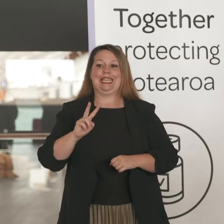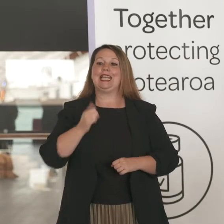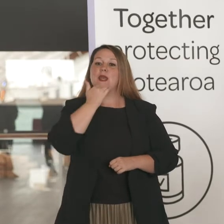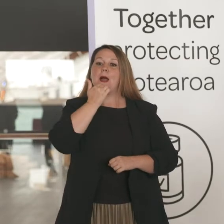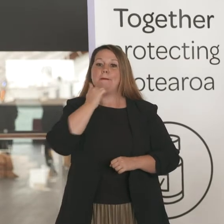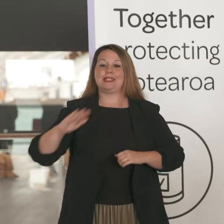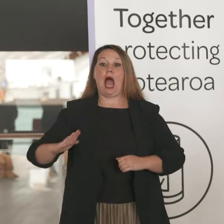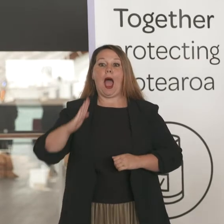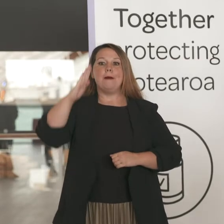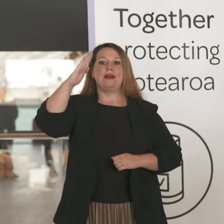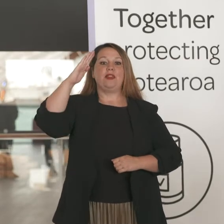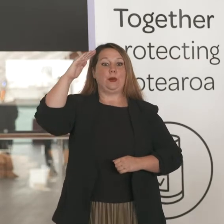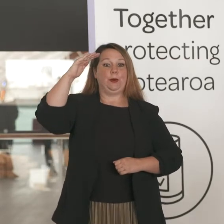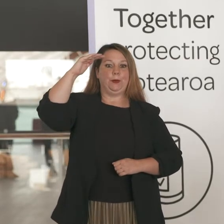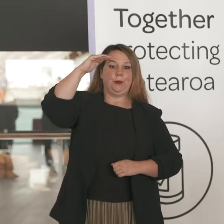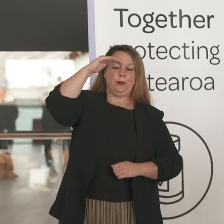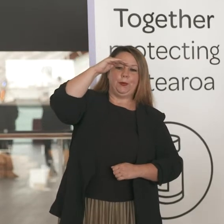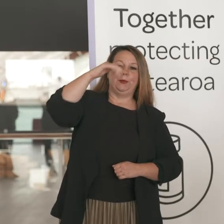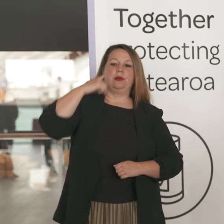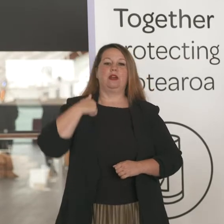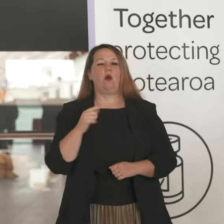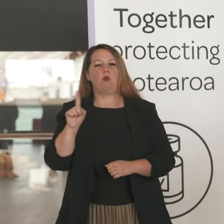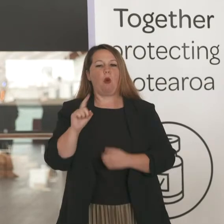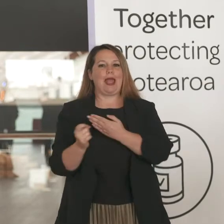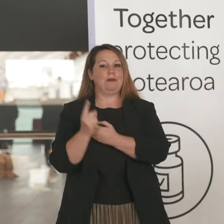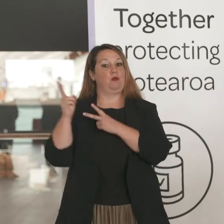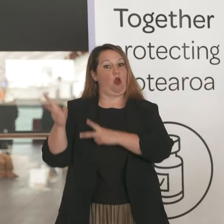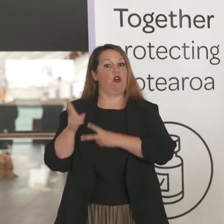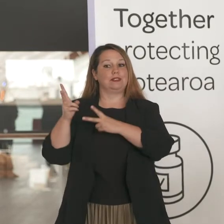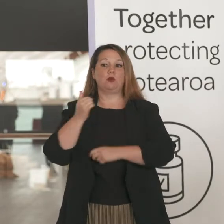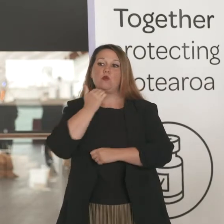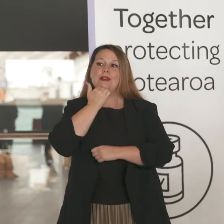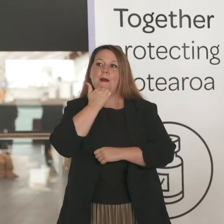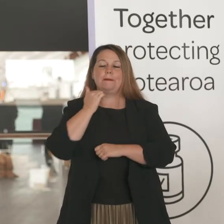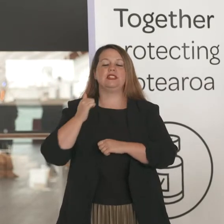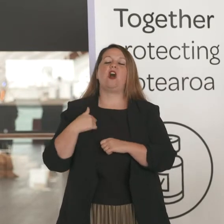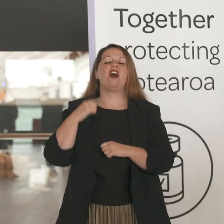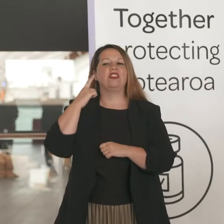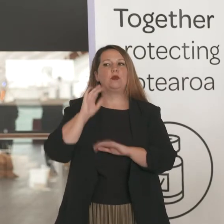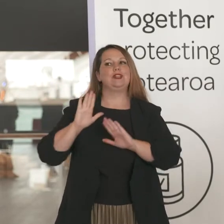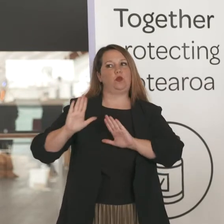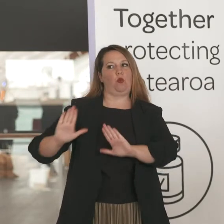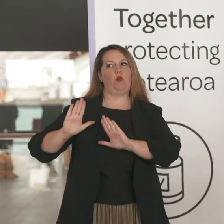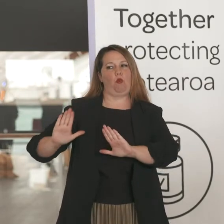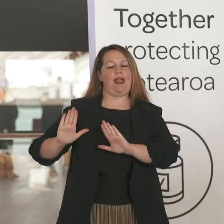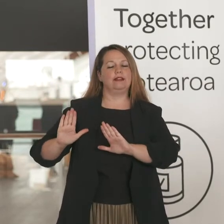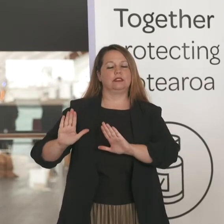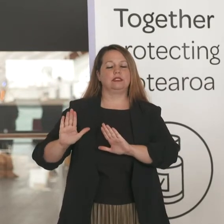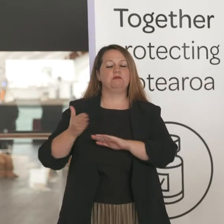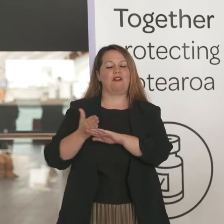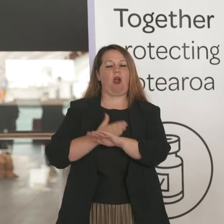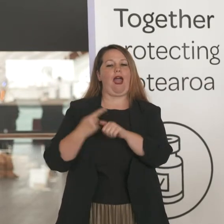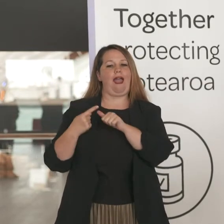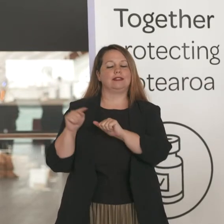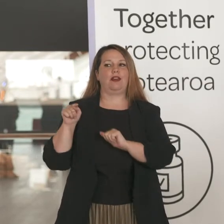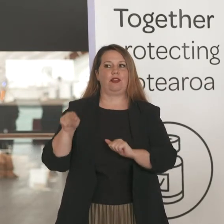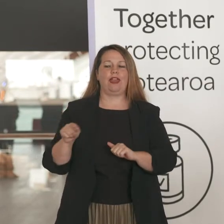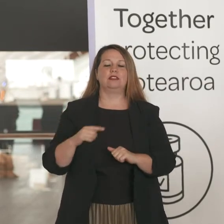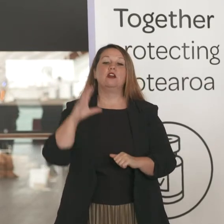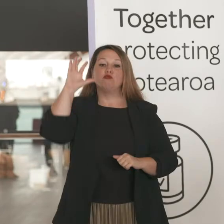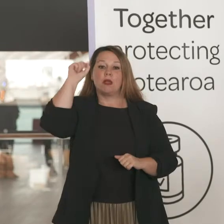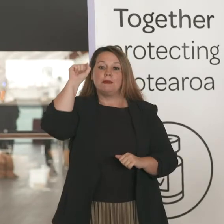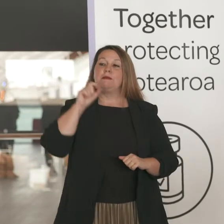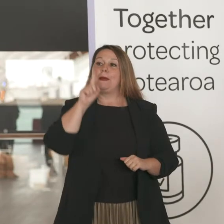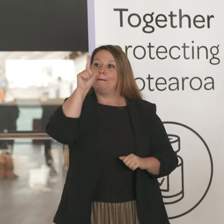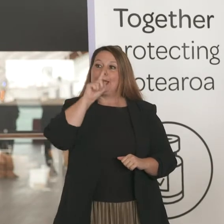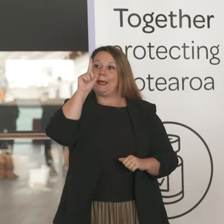as well? I think we need to wait a little bit longer before we make that call. Remembering people tend to get